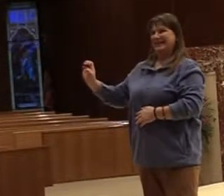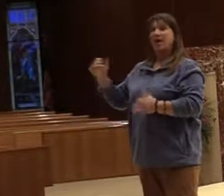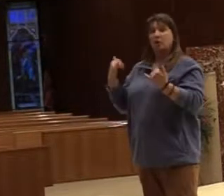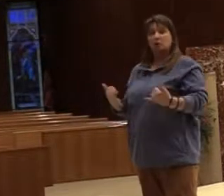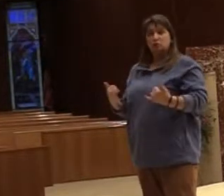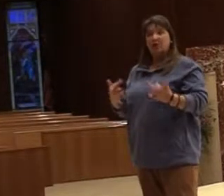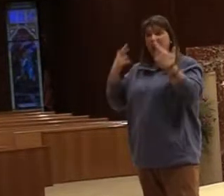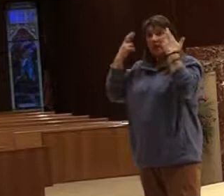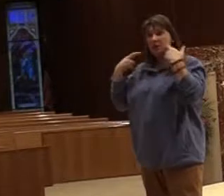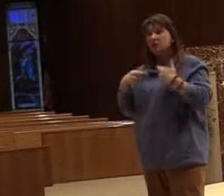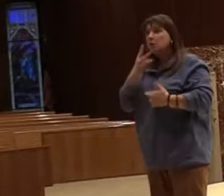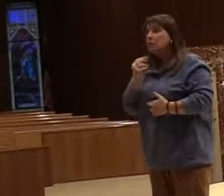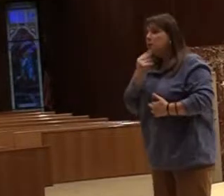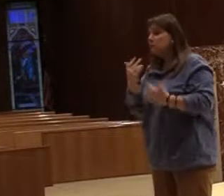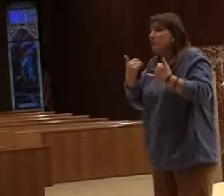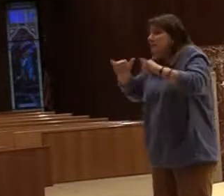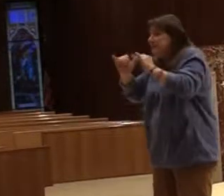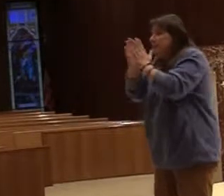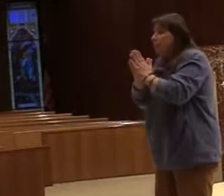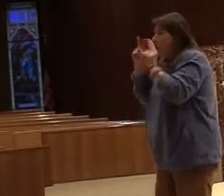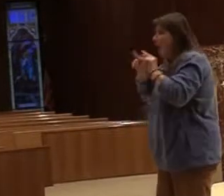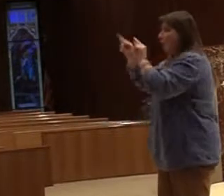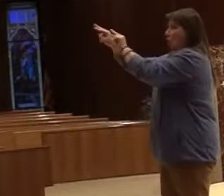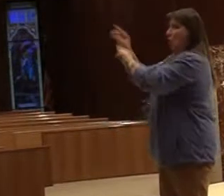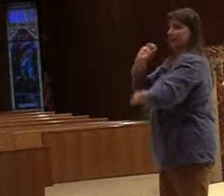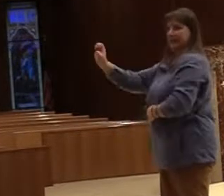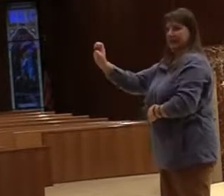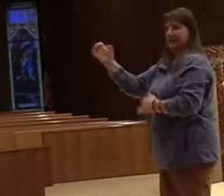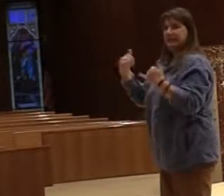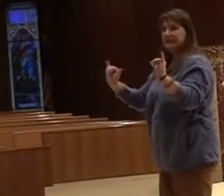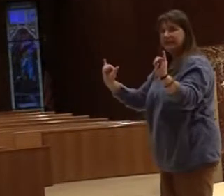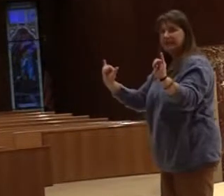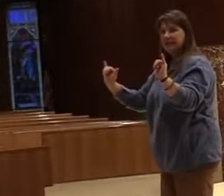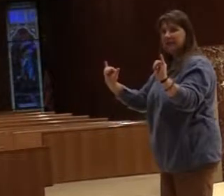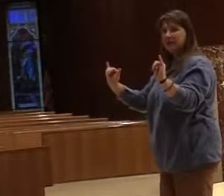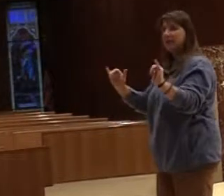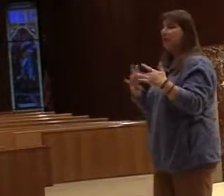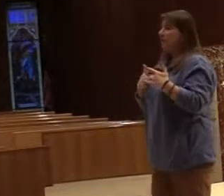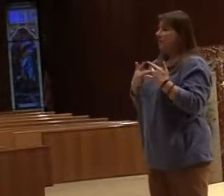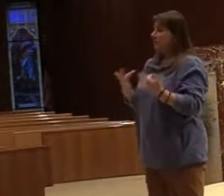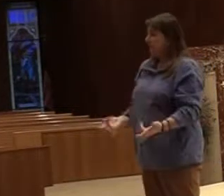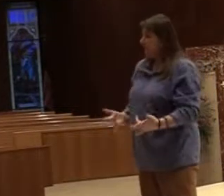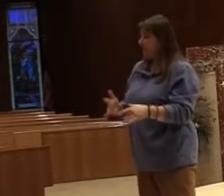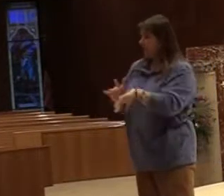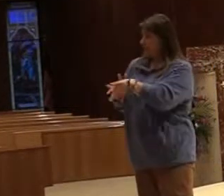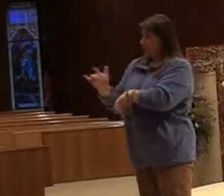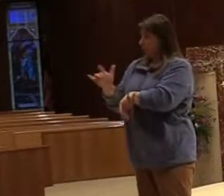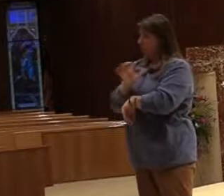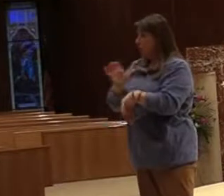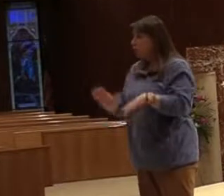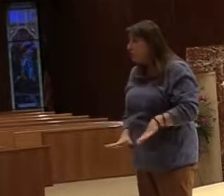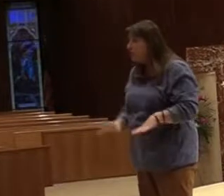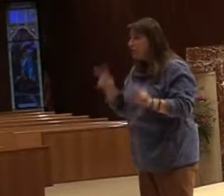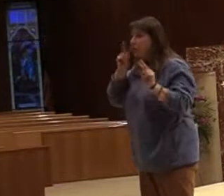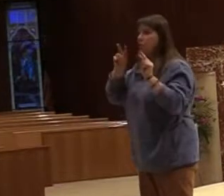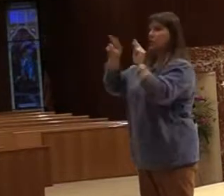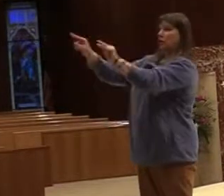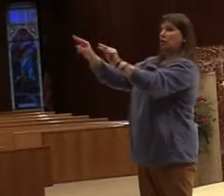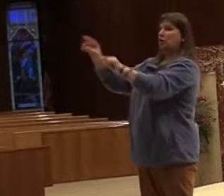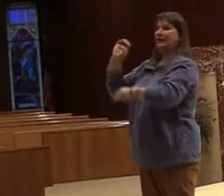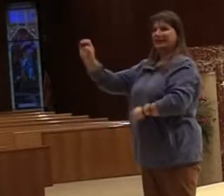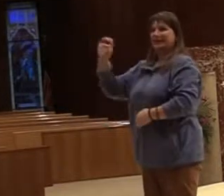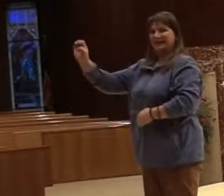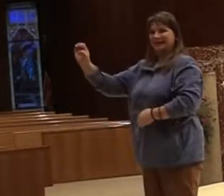east. Early Christians, up until the 20th century, typically prayed facing the east. The churches were always